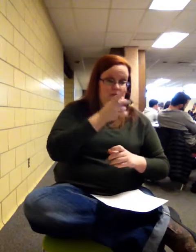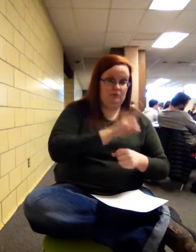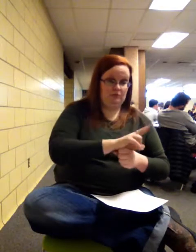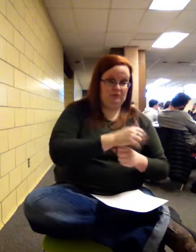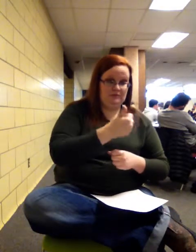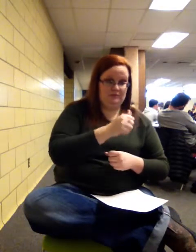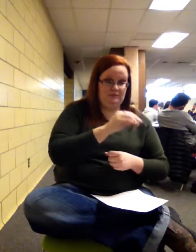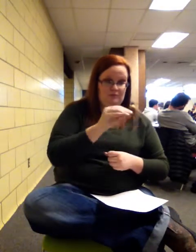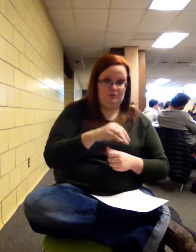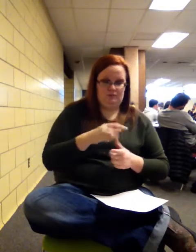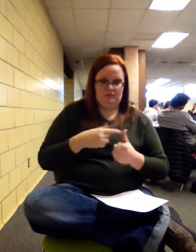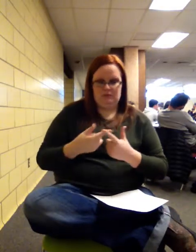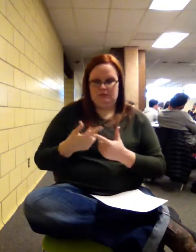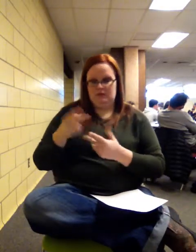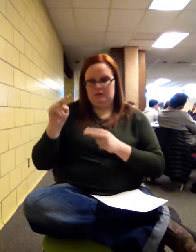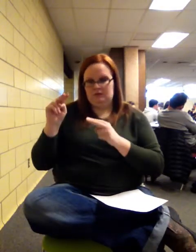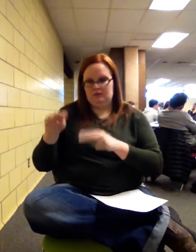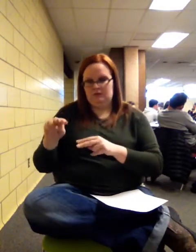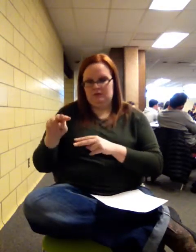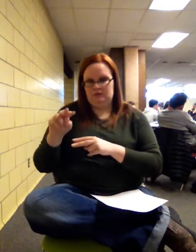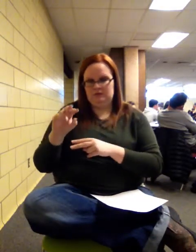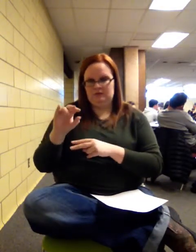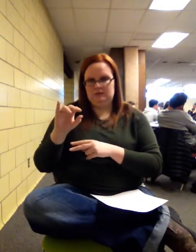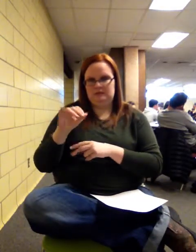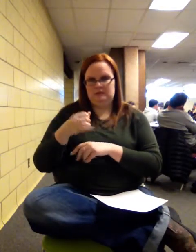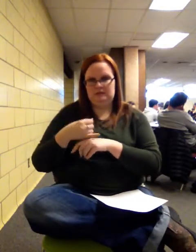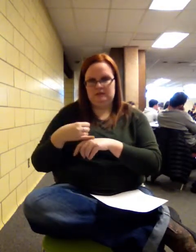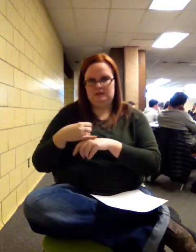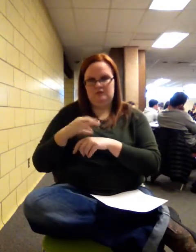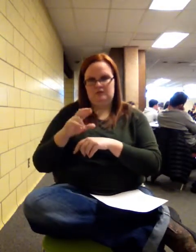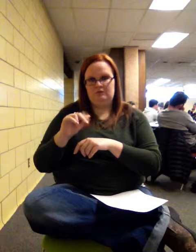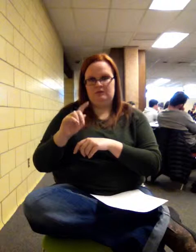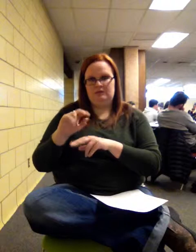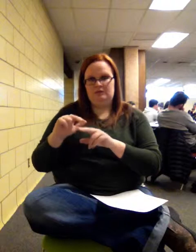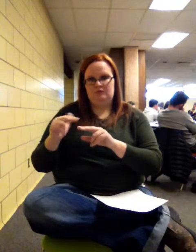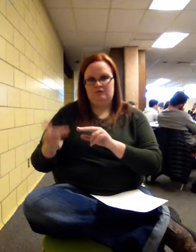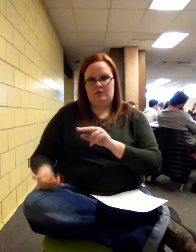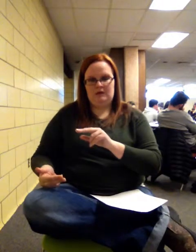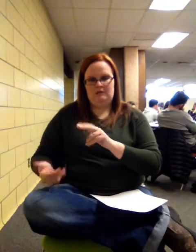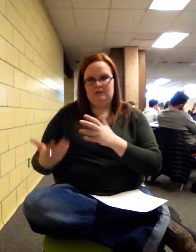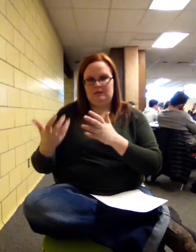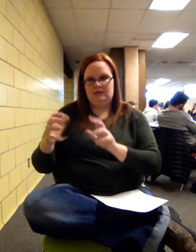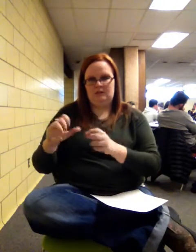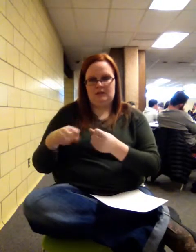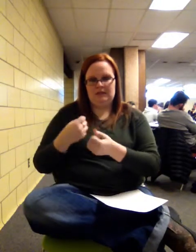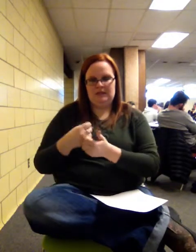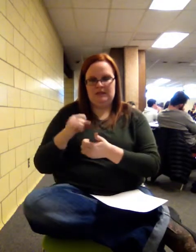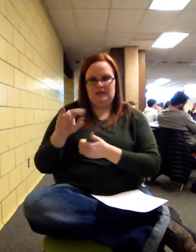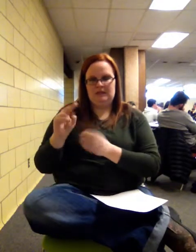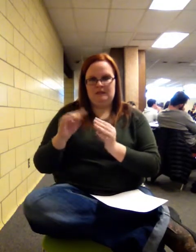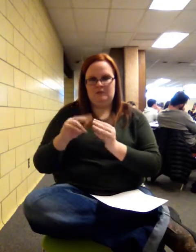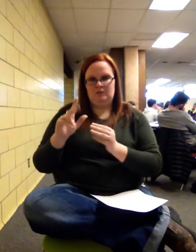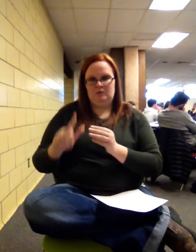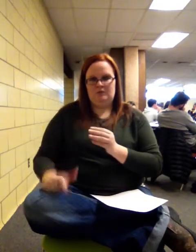they looked out and interest rates had dropped on them, and they don't want to lock in at these lower rates because they're afraid that